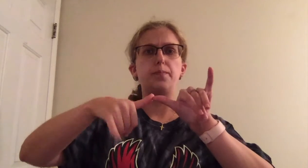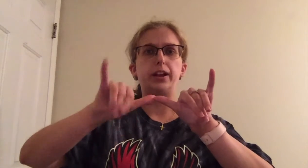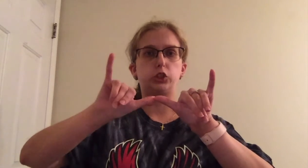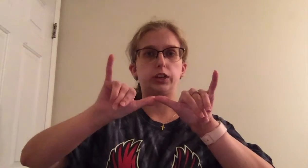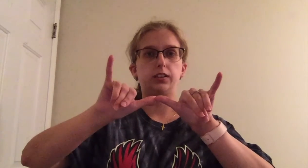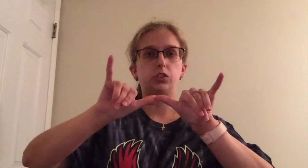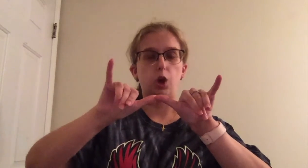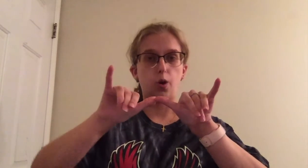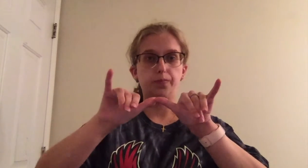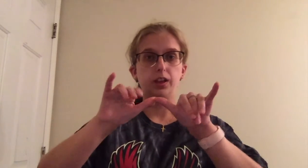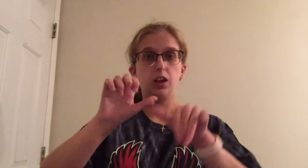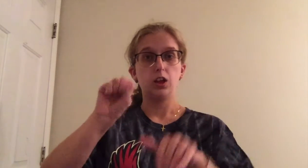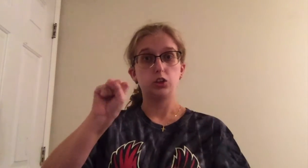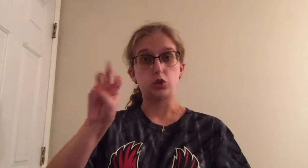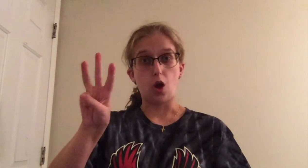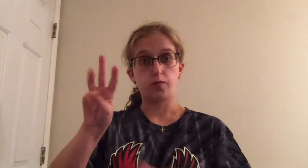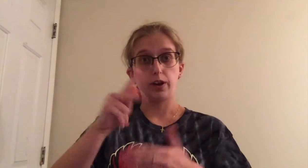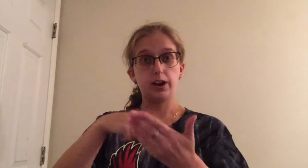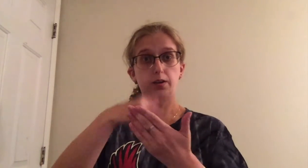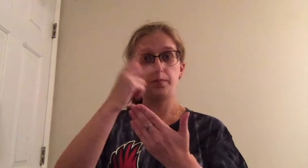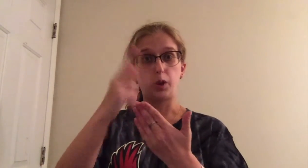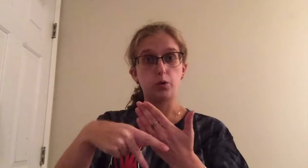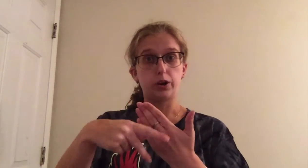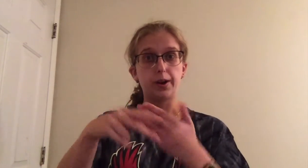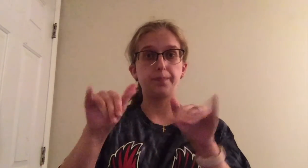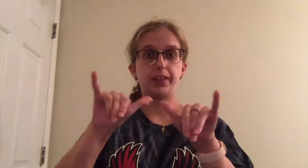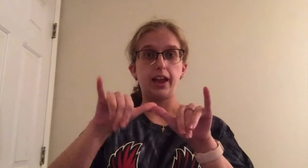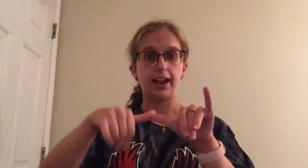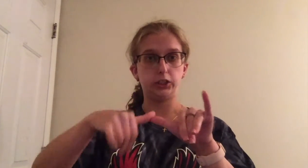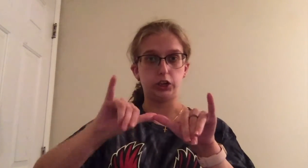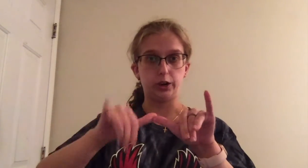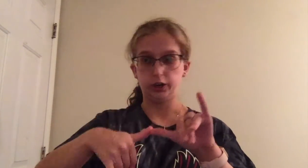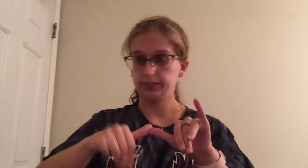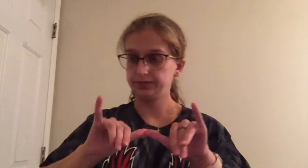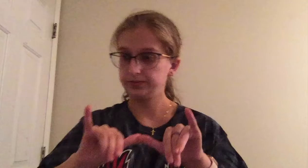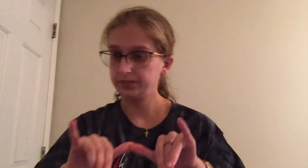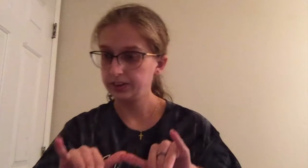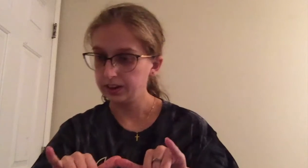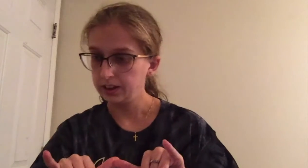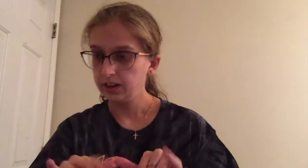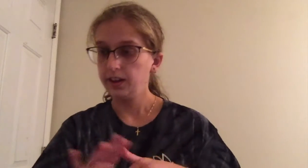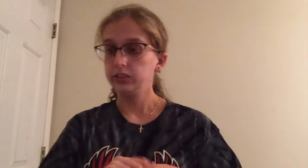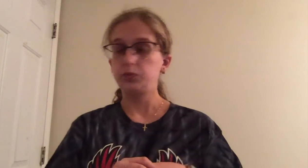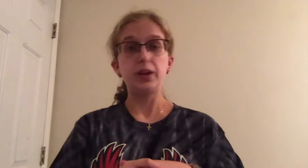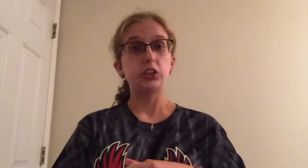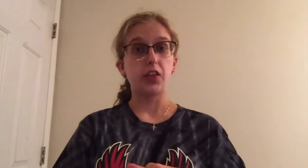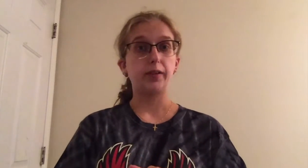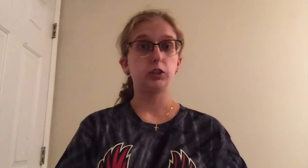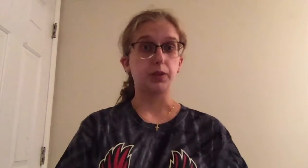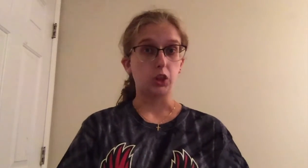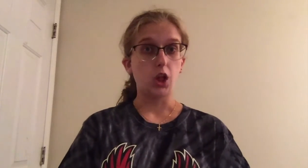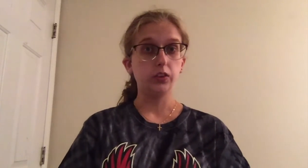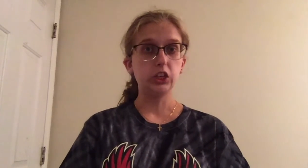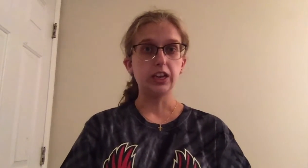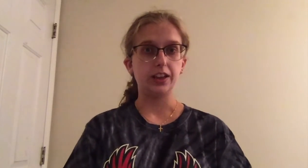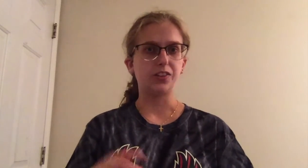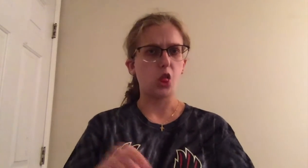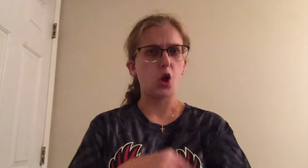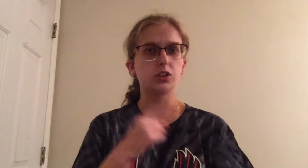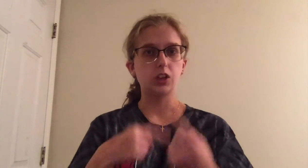measuring. So software, program, engineering. Speech language pathology is a long sign,